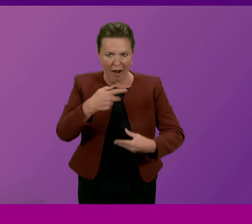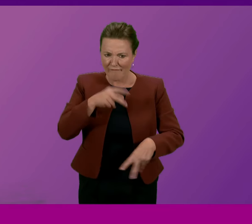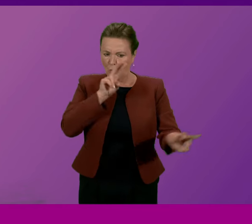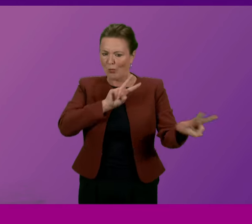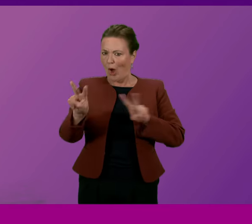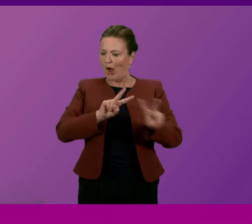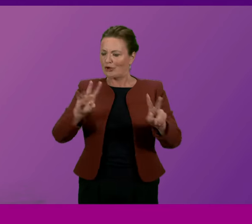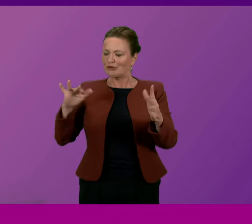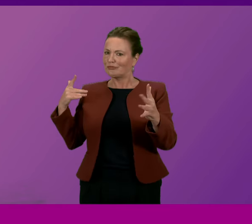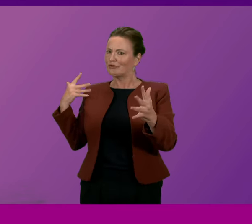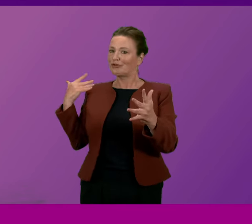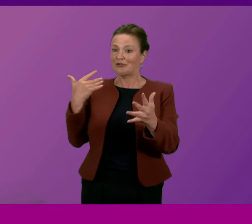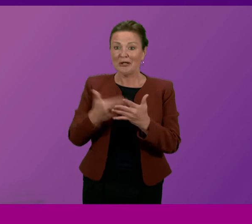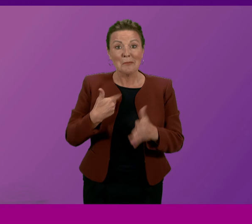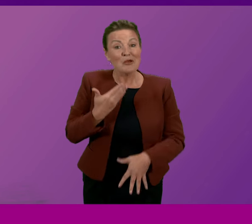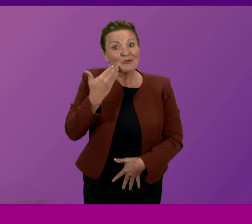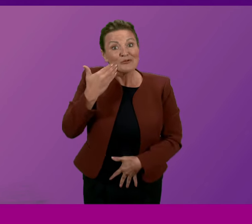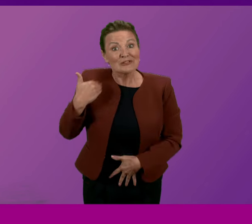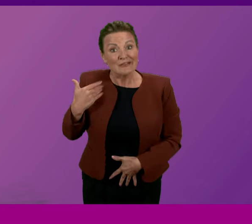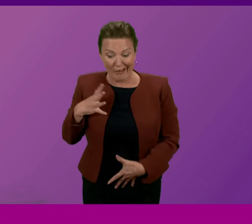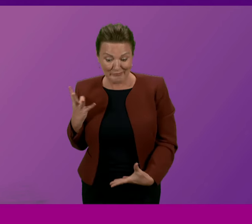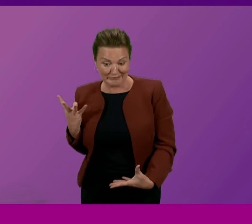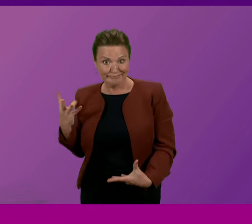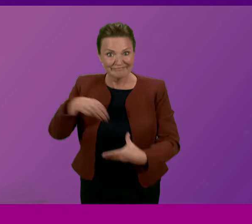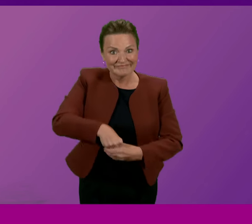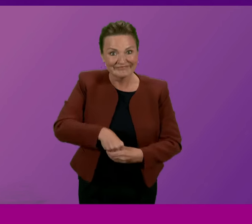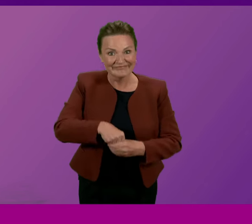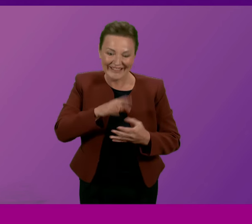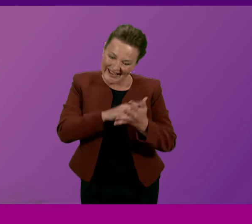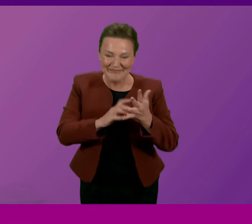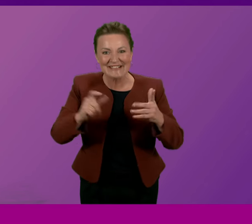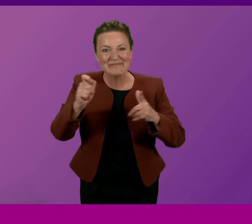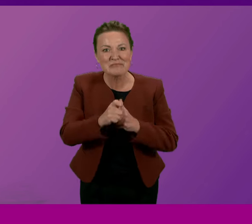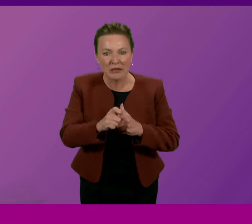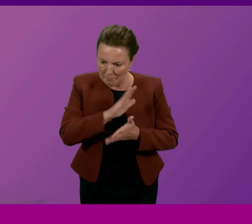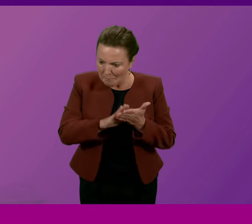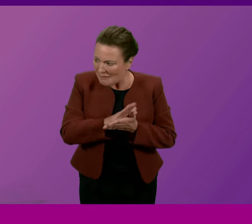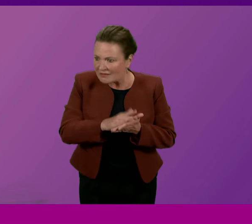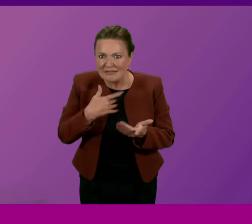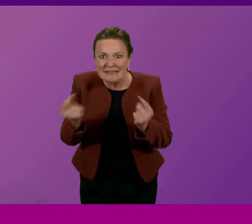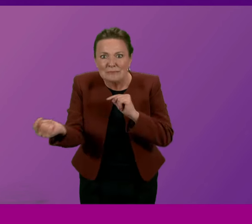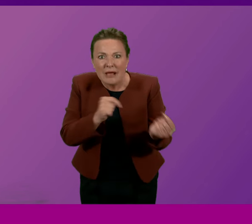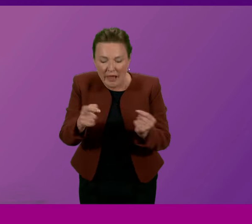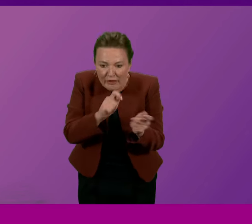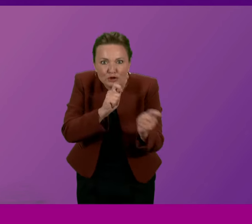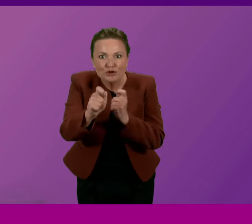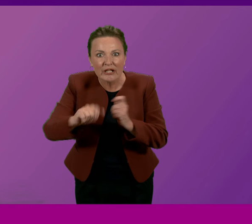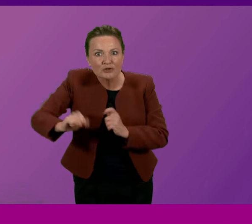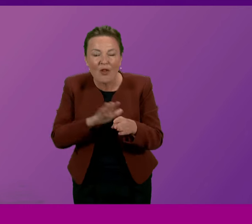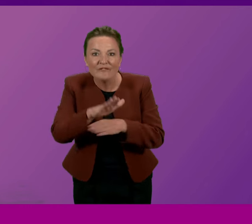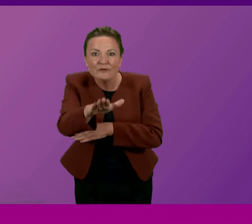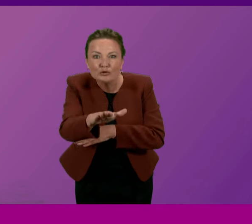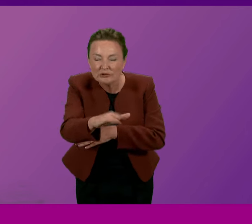privilege of being a participant. To have a front row seat and a voice in the debates that shape the Scotland of today